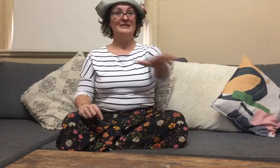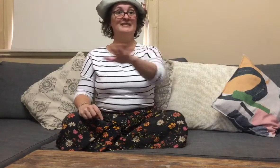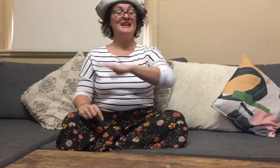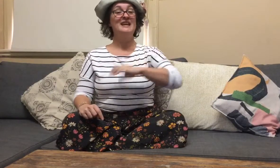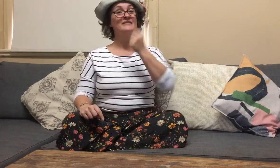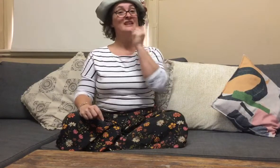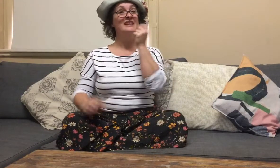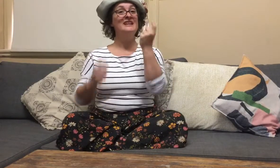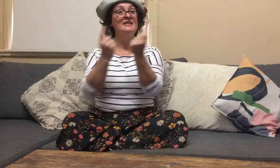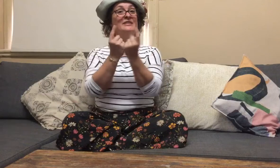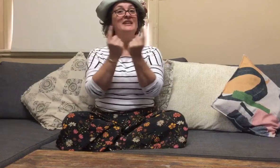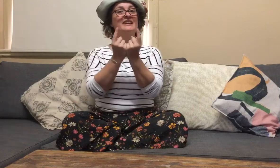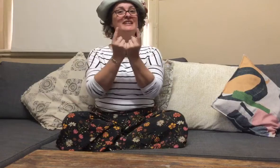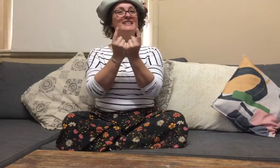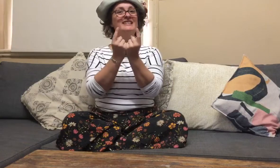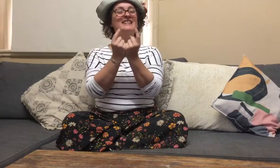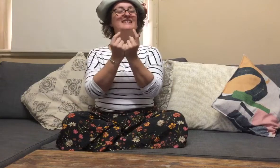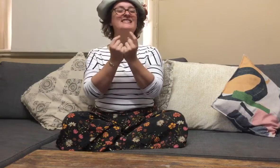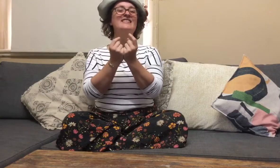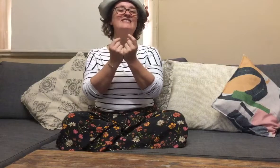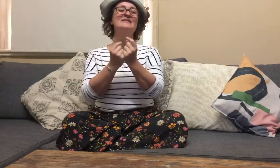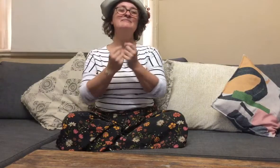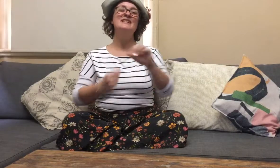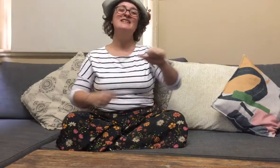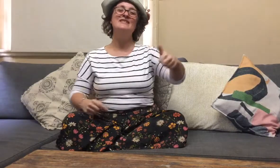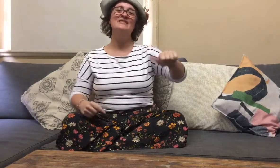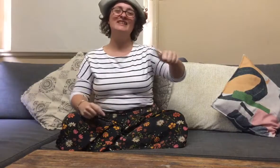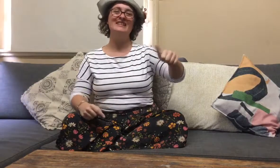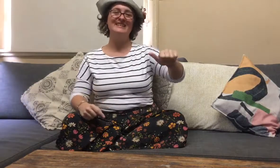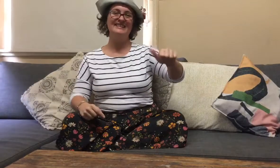because every little thing's gonna be alright.